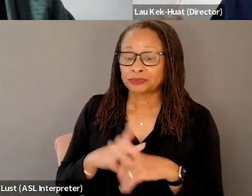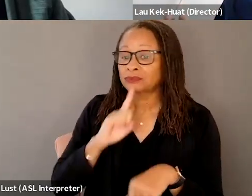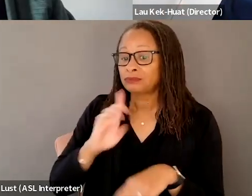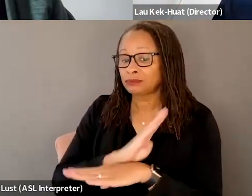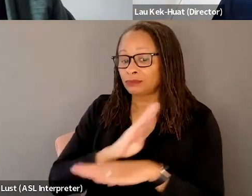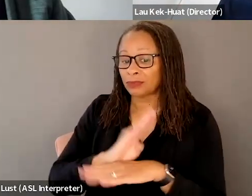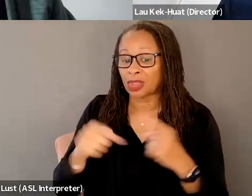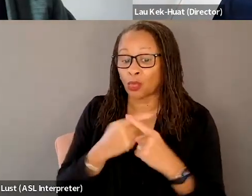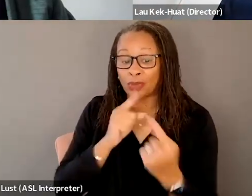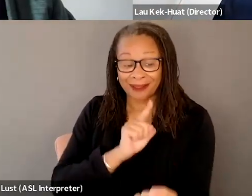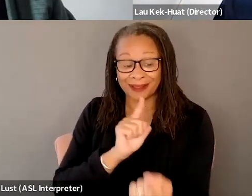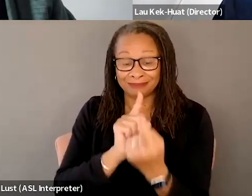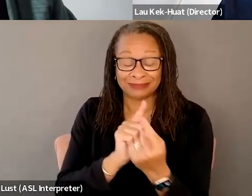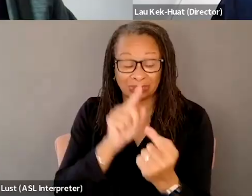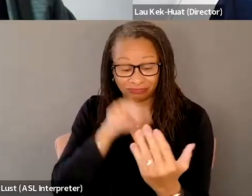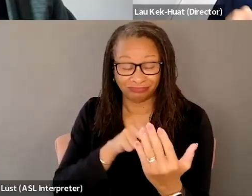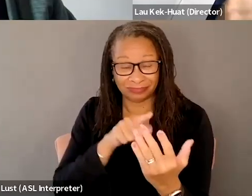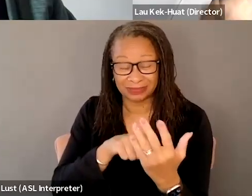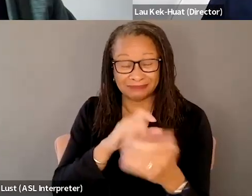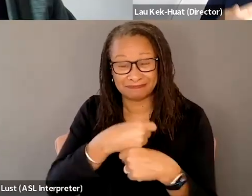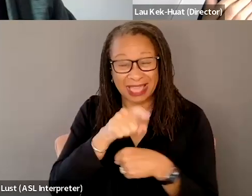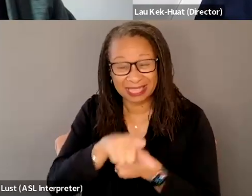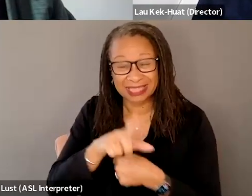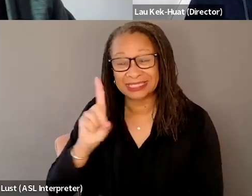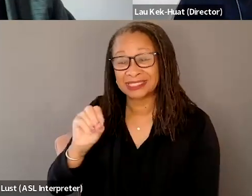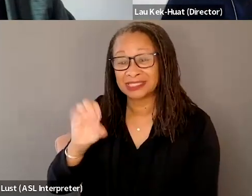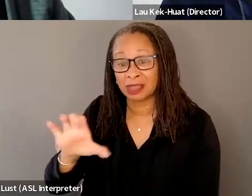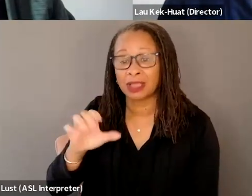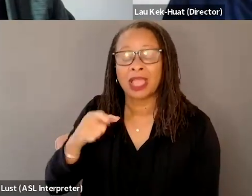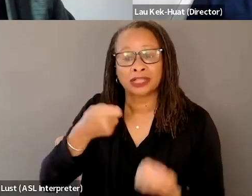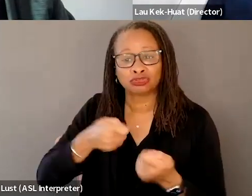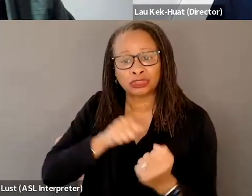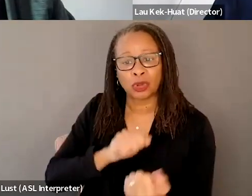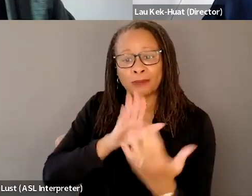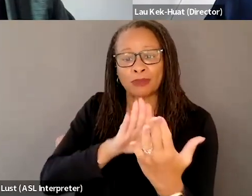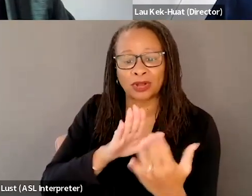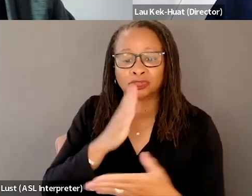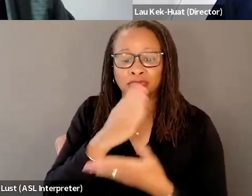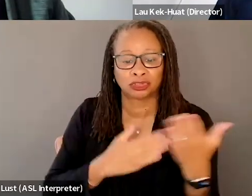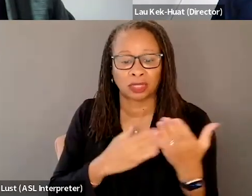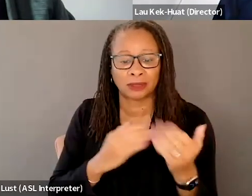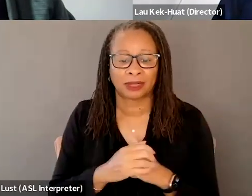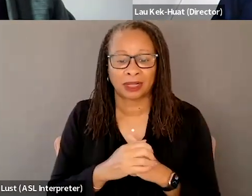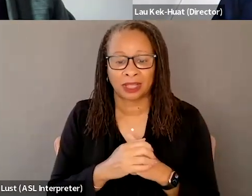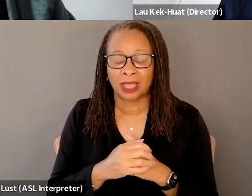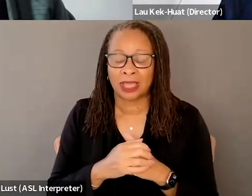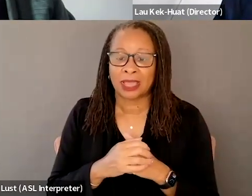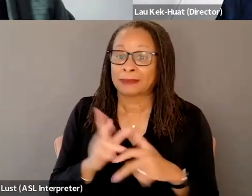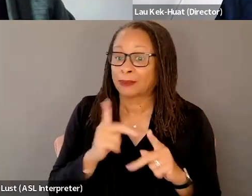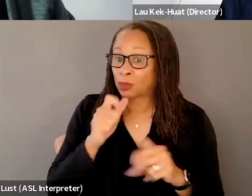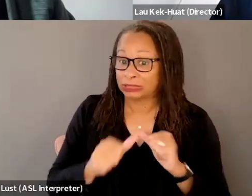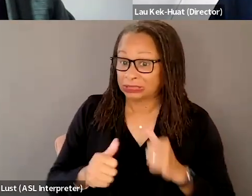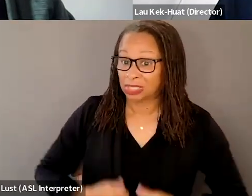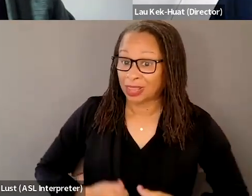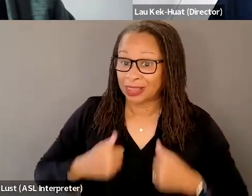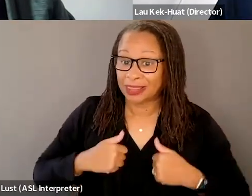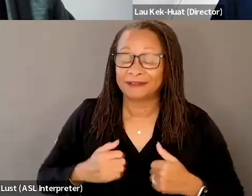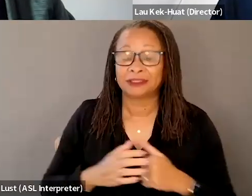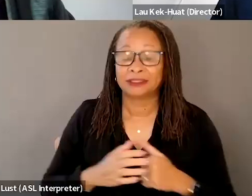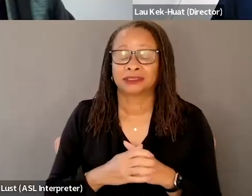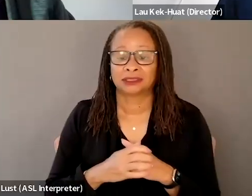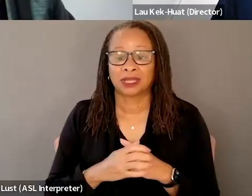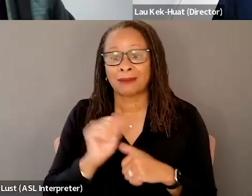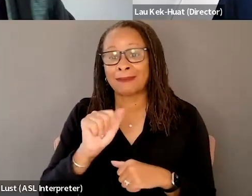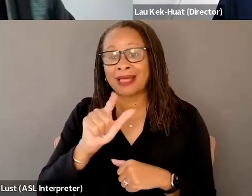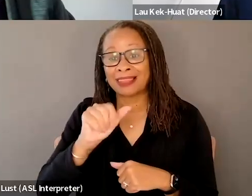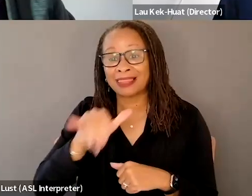I made this documentary, I do try to approach some still alive INA soldiers,